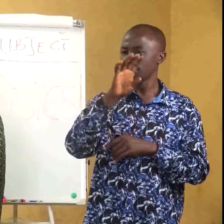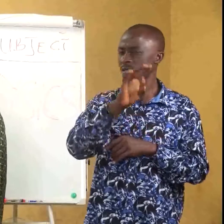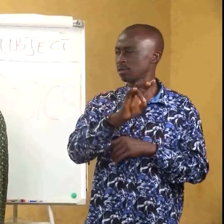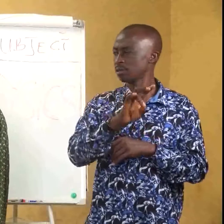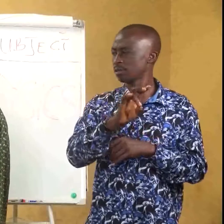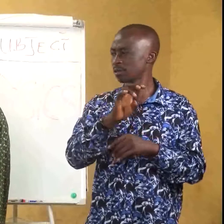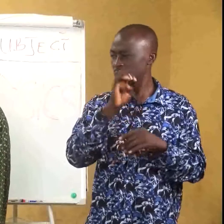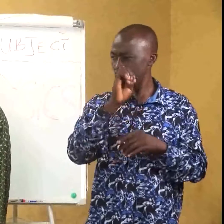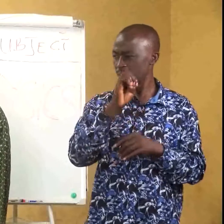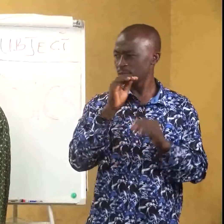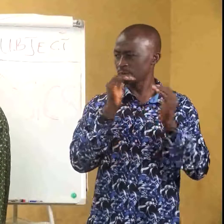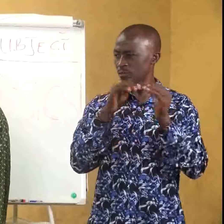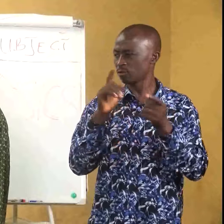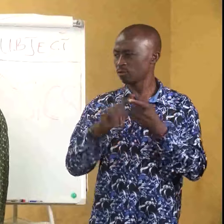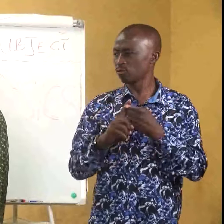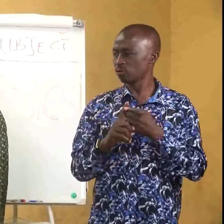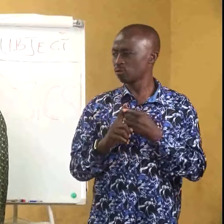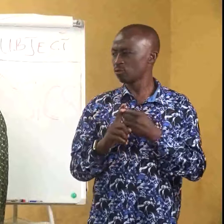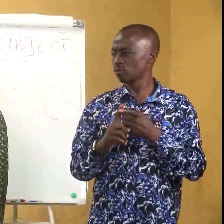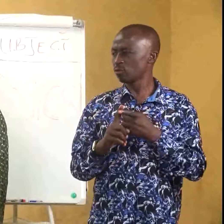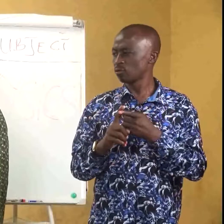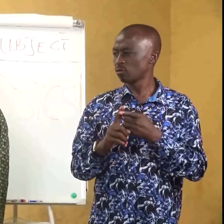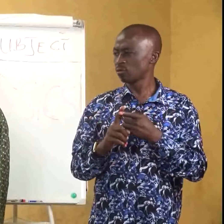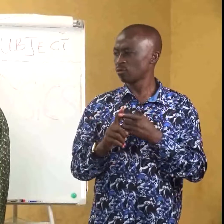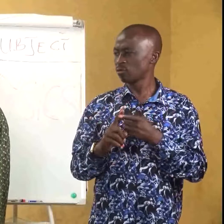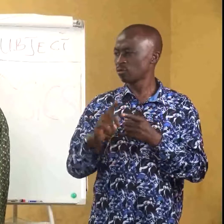E, that is electric field intensity, is equals to